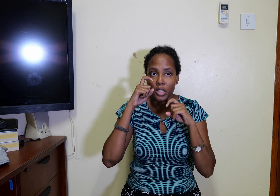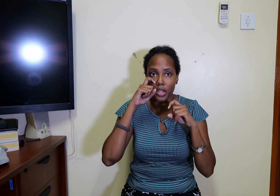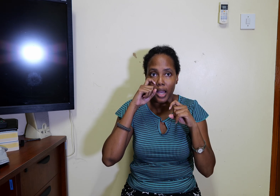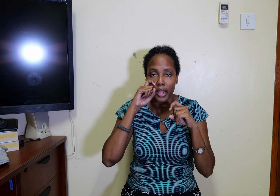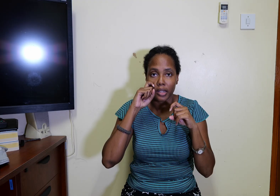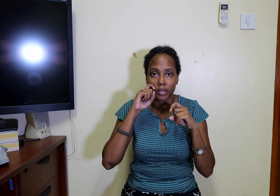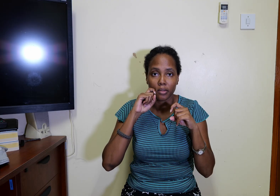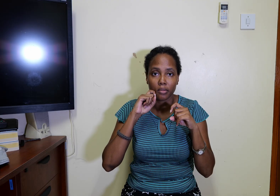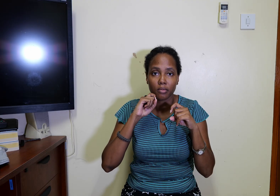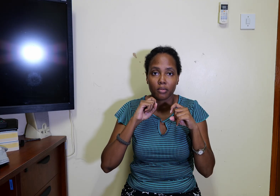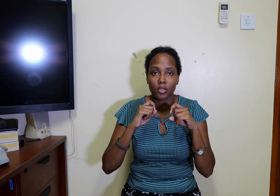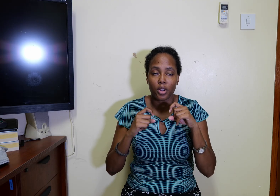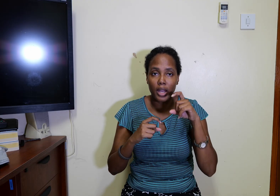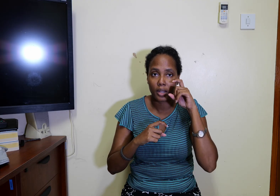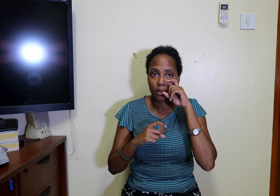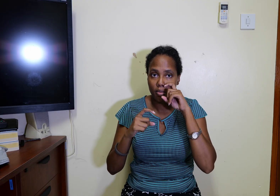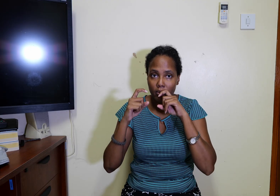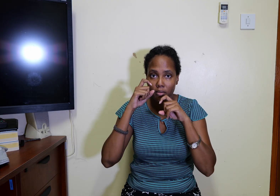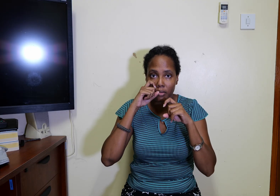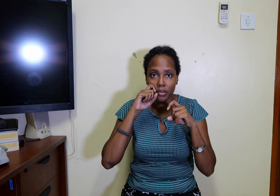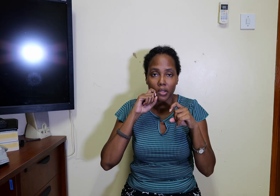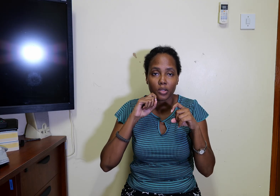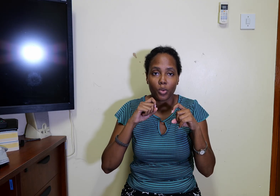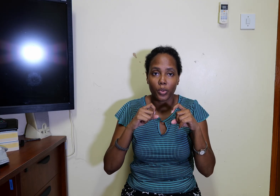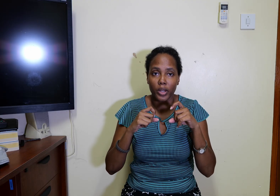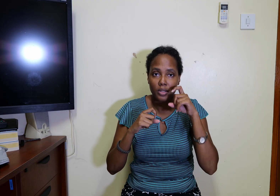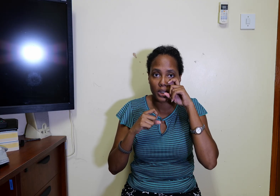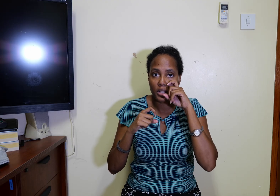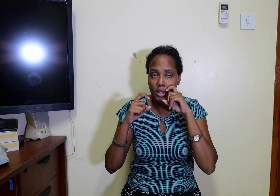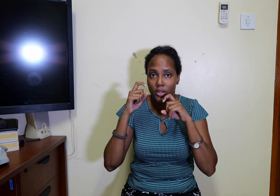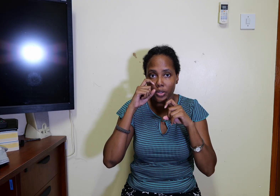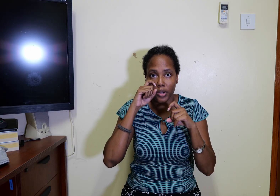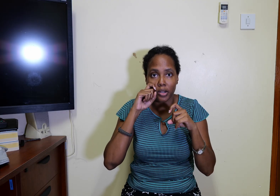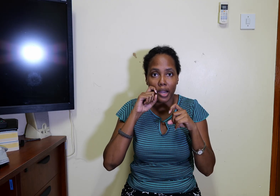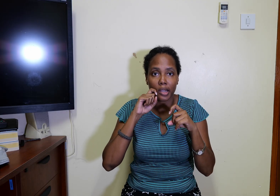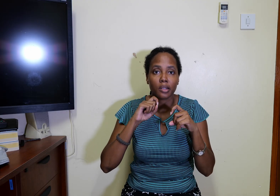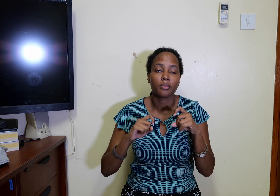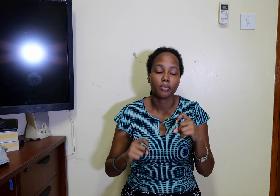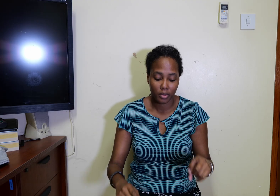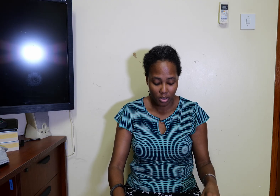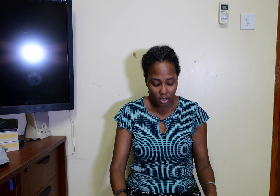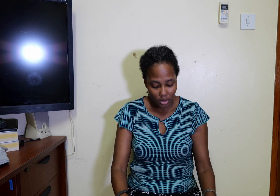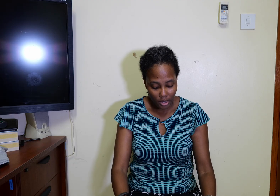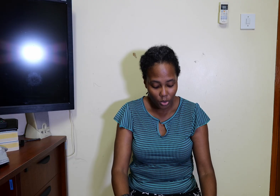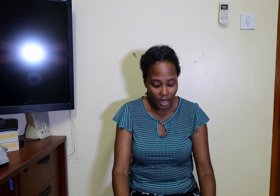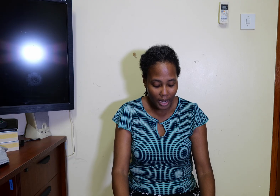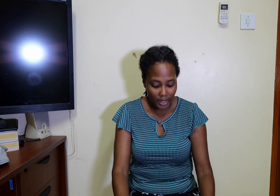each eye. Cry. This is one way of saying tears or cry. So let's do that line